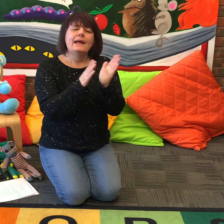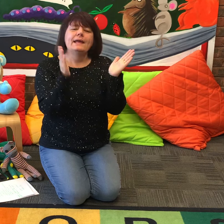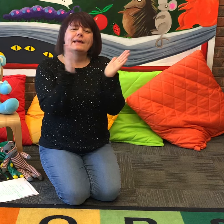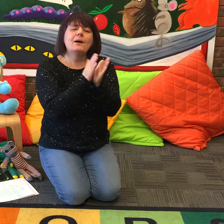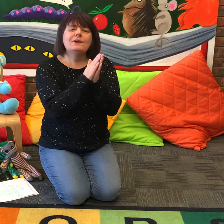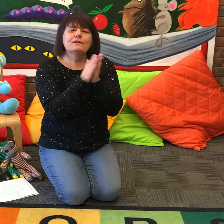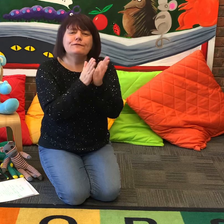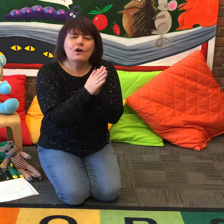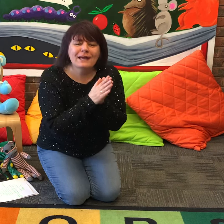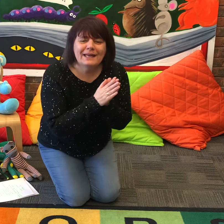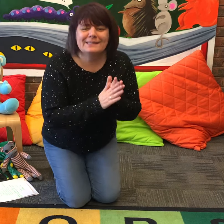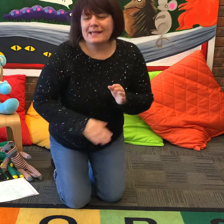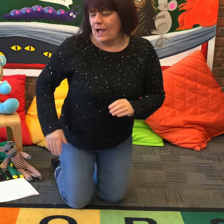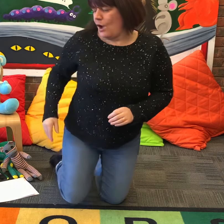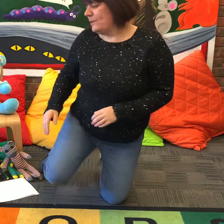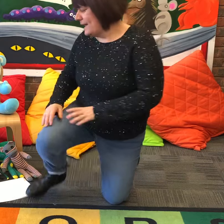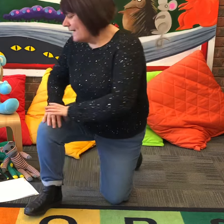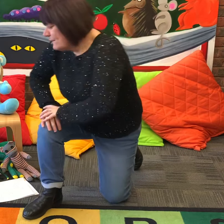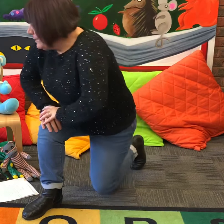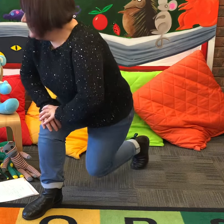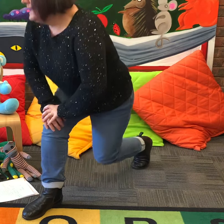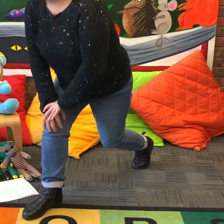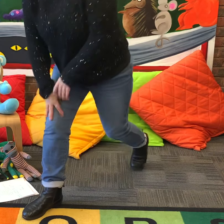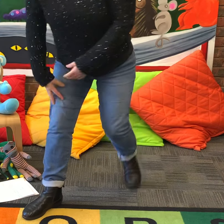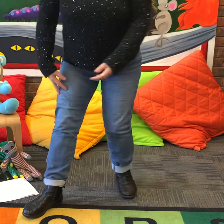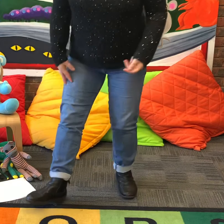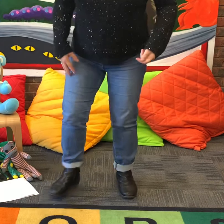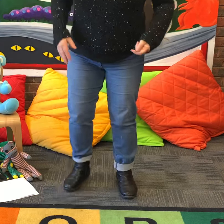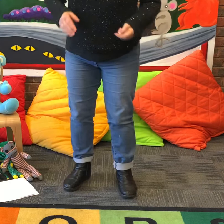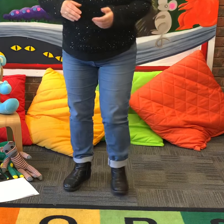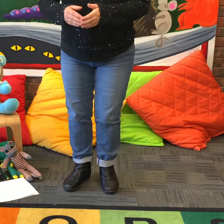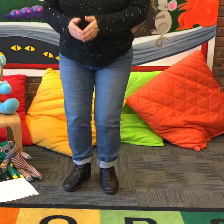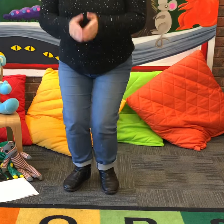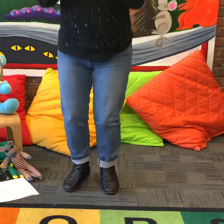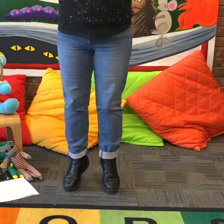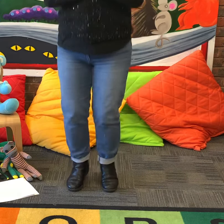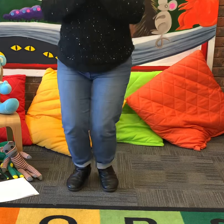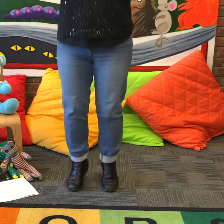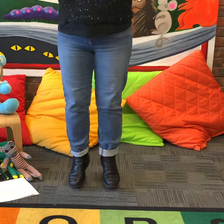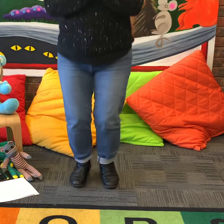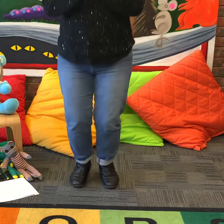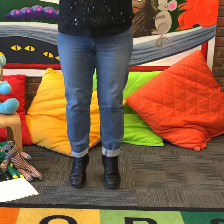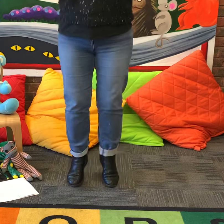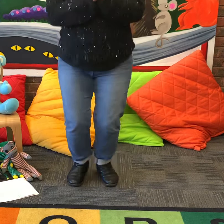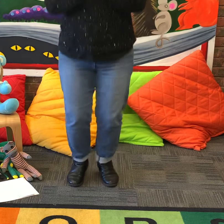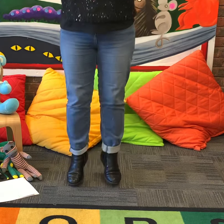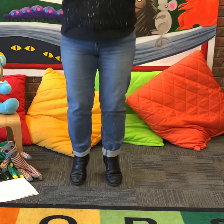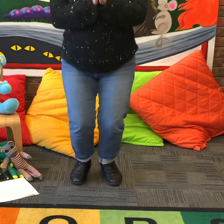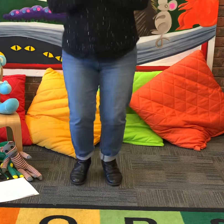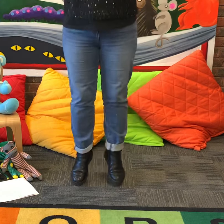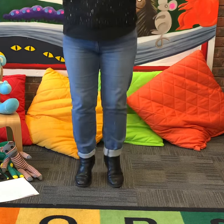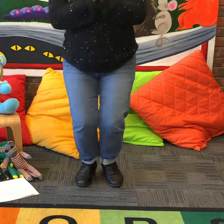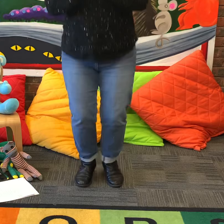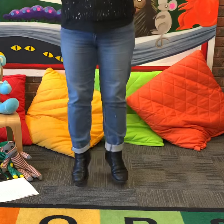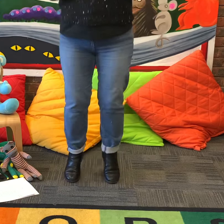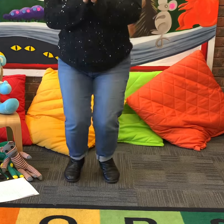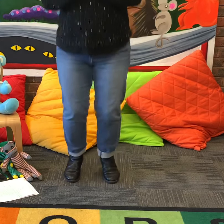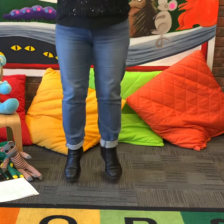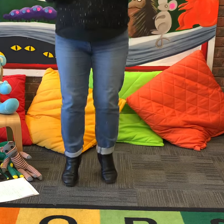Wake up, little froggies. Will you get everybody? Are you ready to hop again? Hop, little froggies, hop, hop, hop. Hop, little froggies, hop,